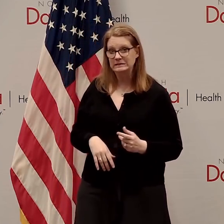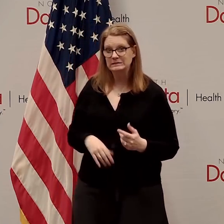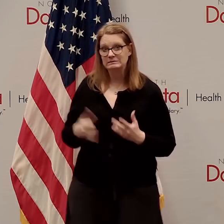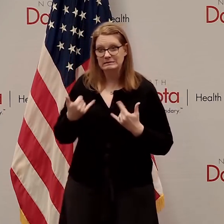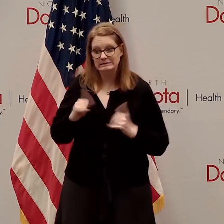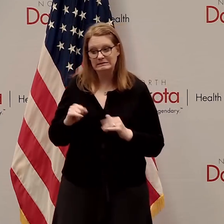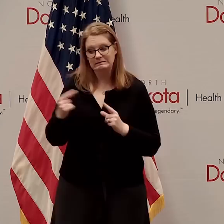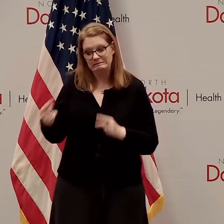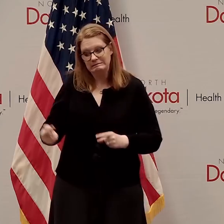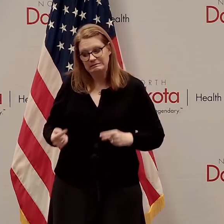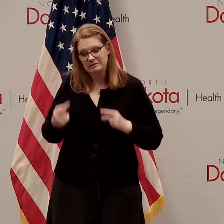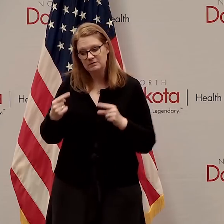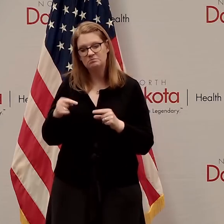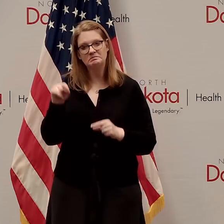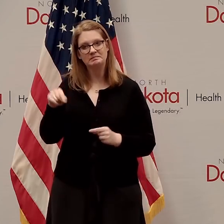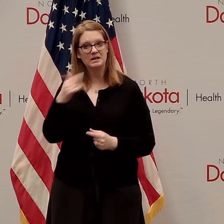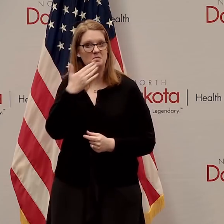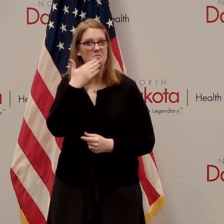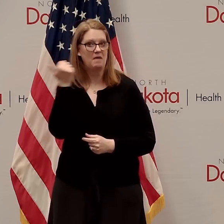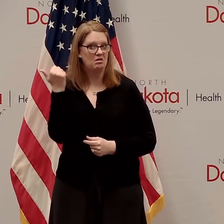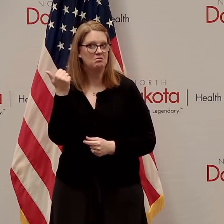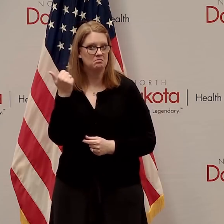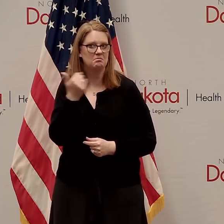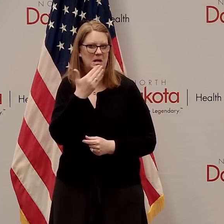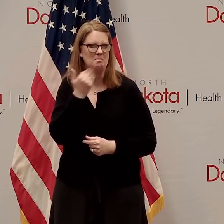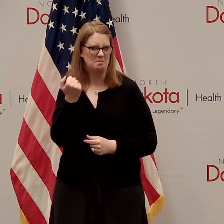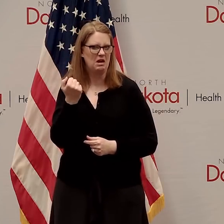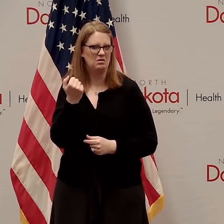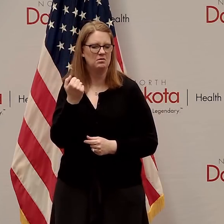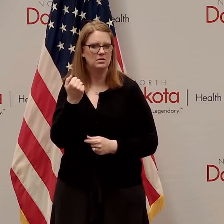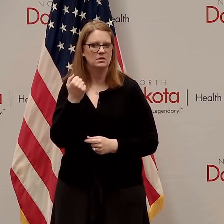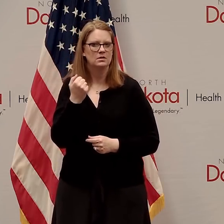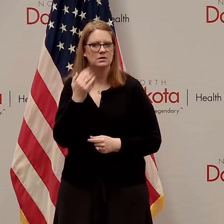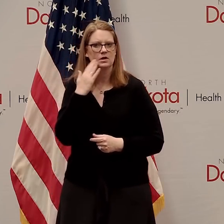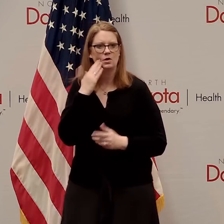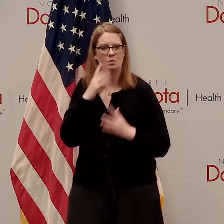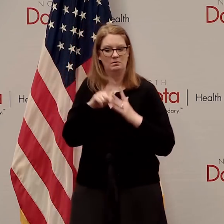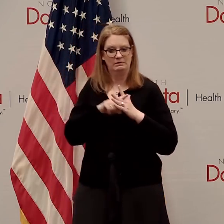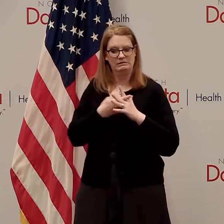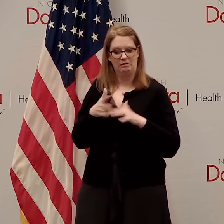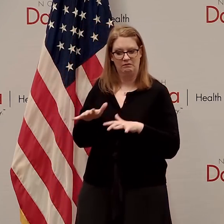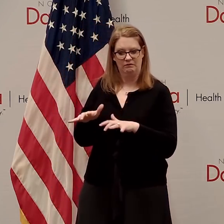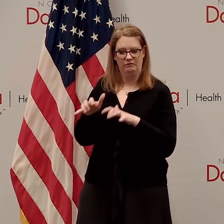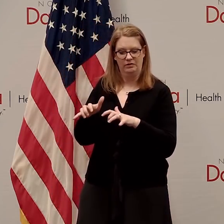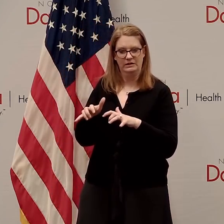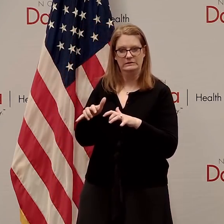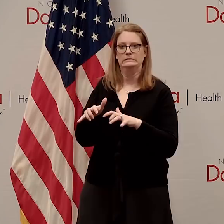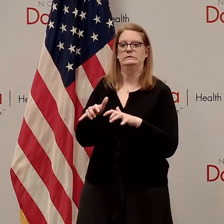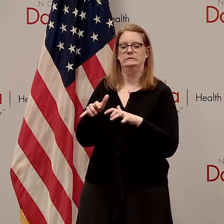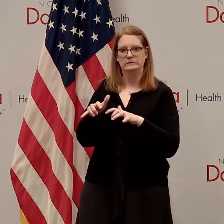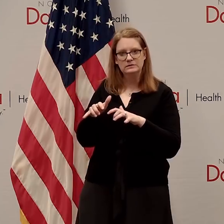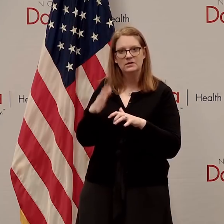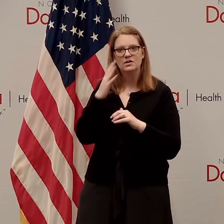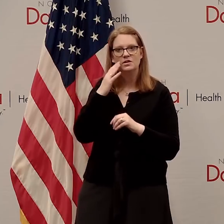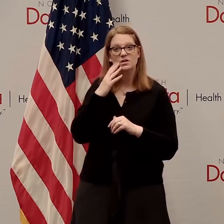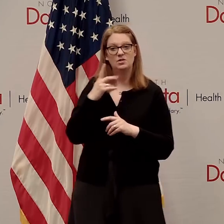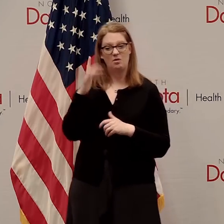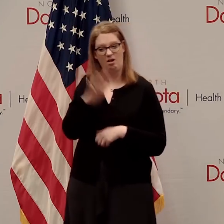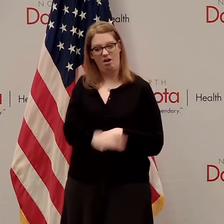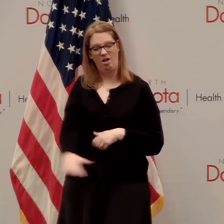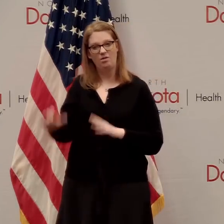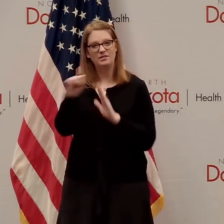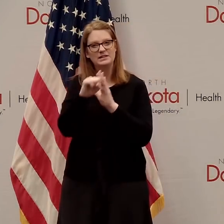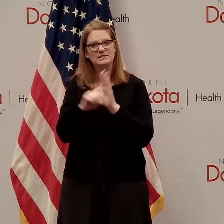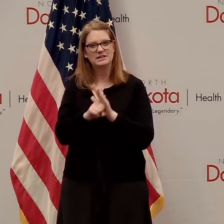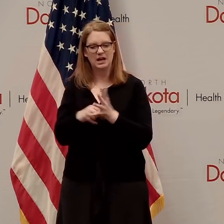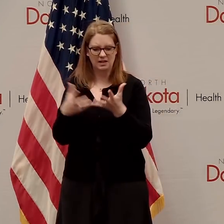we are in a much better shape than we thought we might be when we went into freeze up with record soil saturation throughout much of the